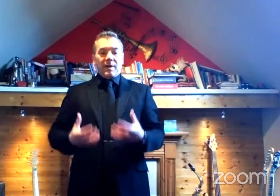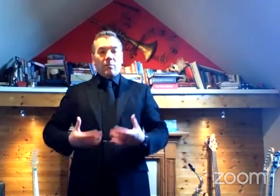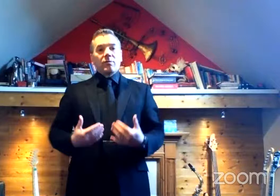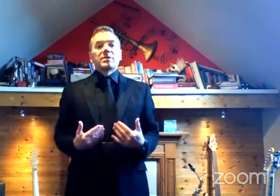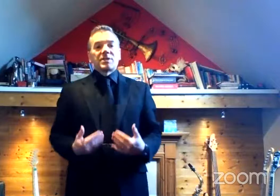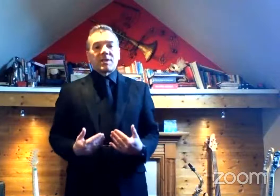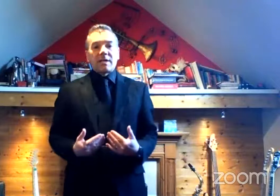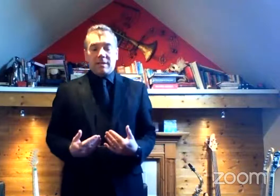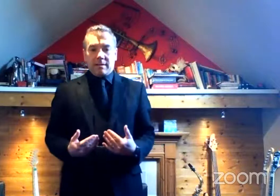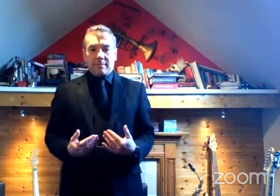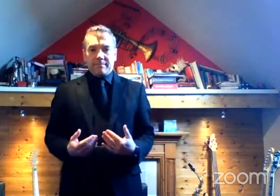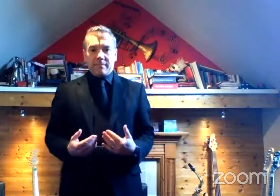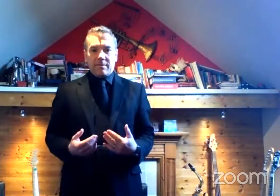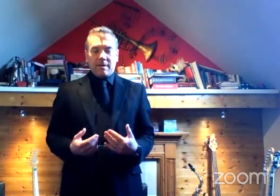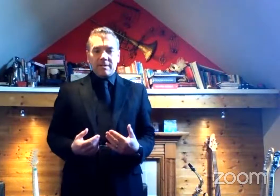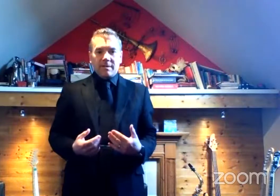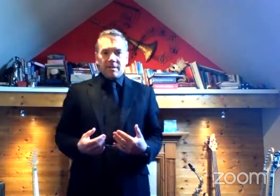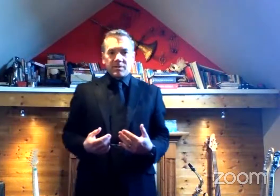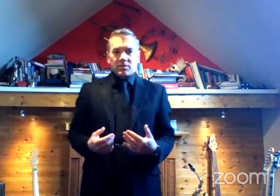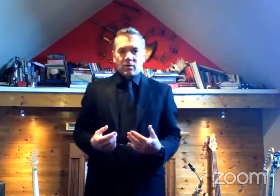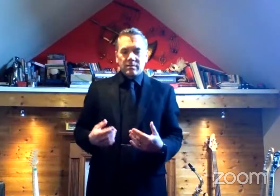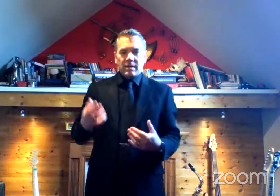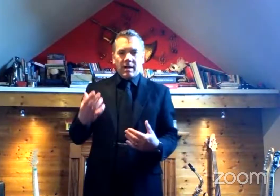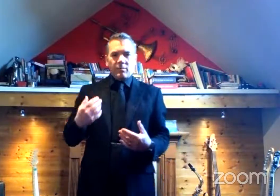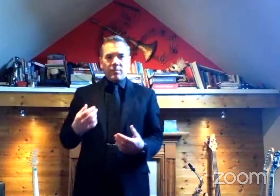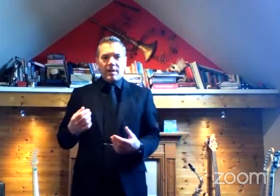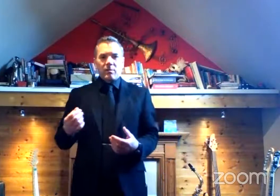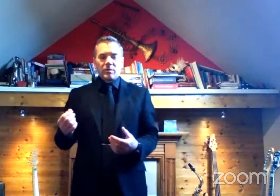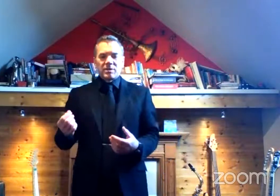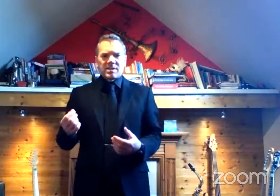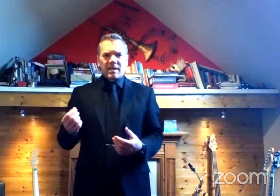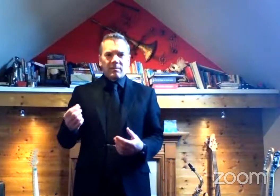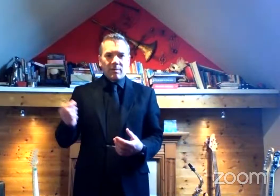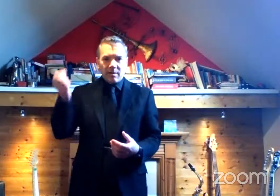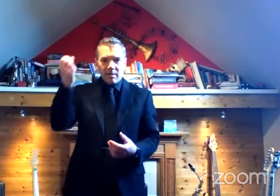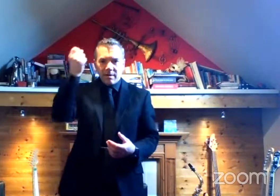with our understanding, right? So with our understanding,